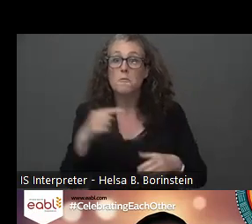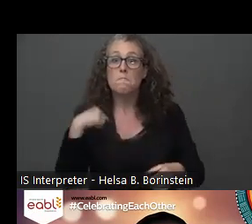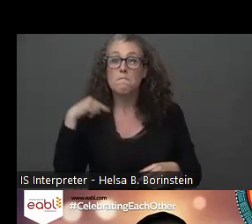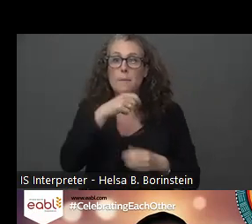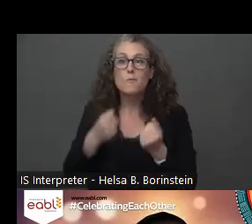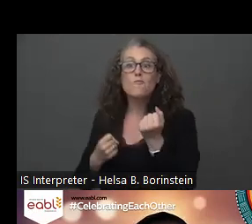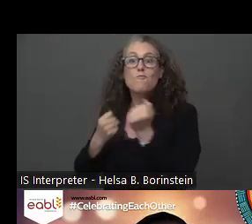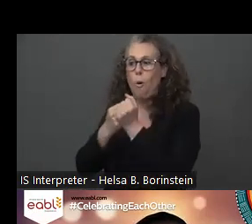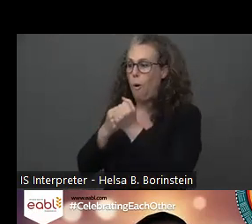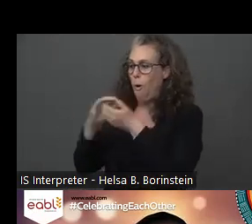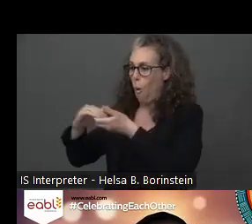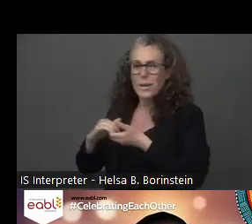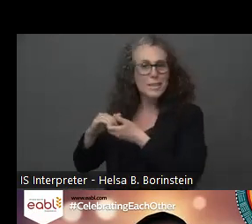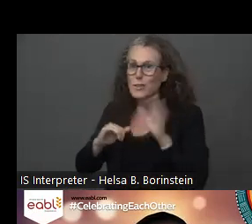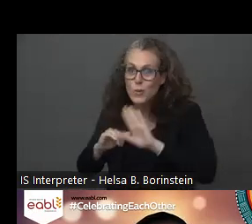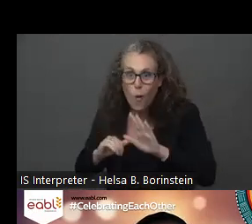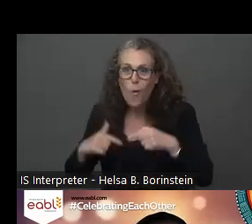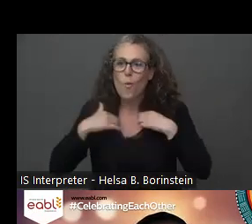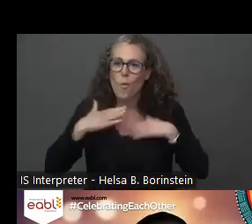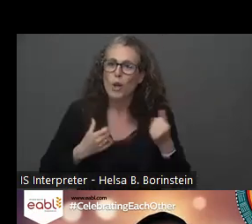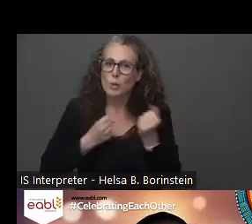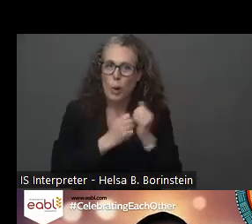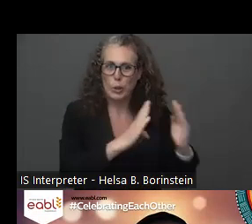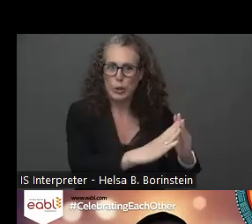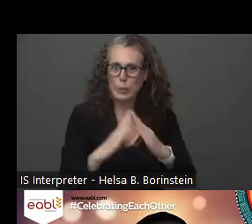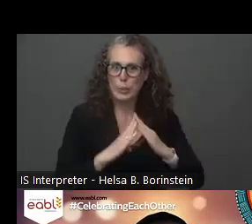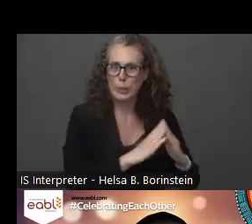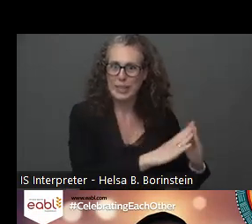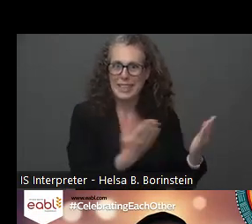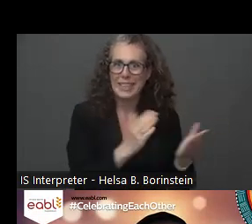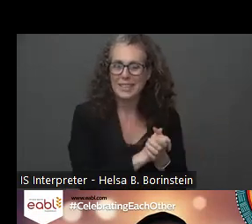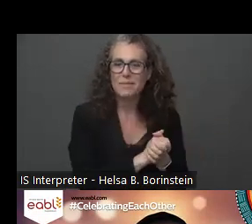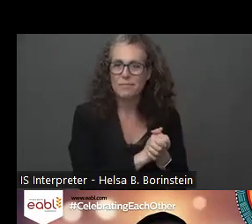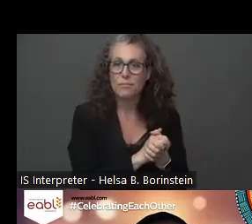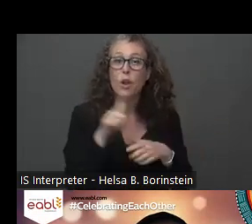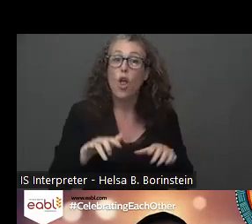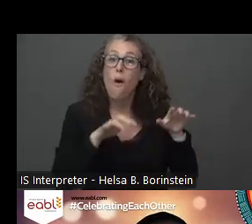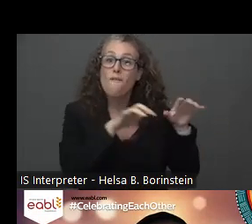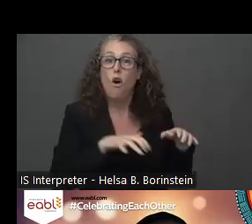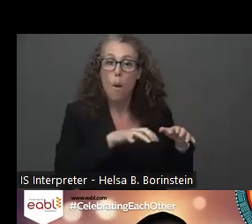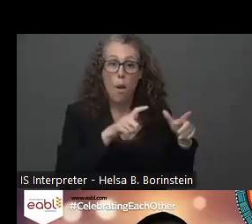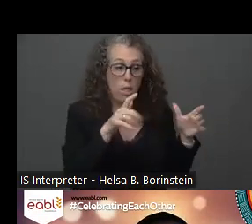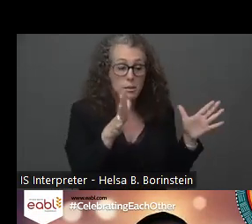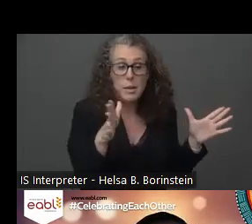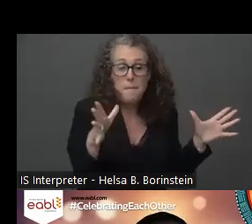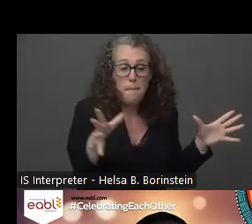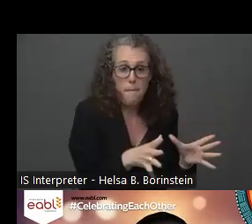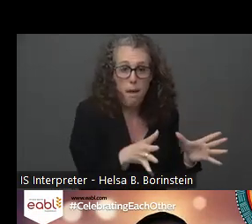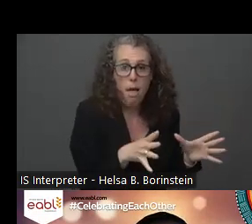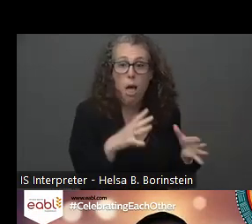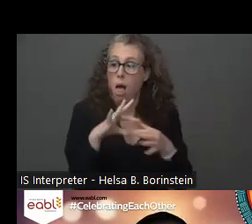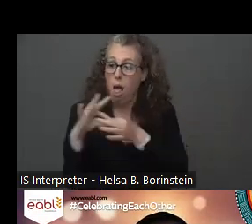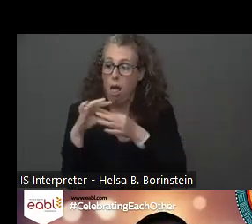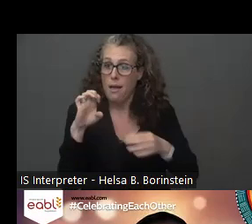but the community as well. When the smallholder farmers look at the time when they started interacting with EABL, they can